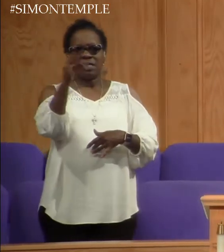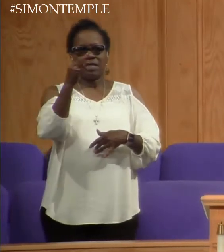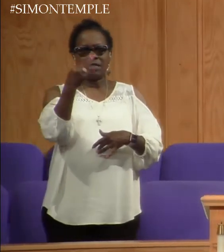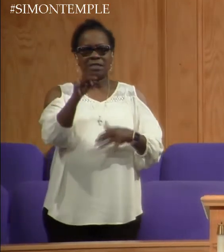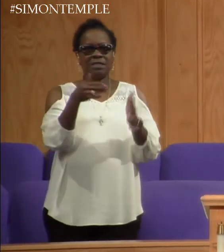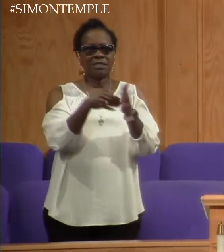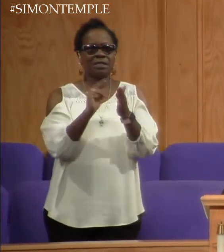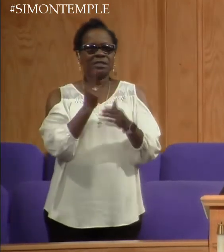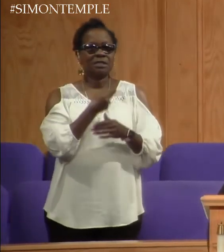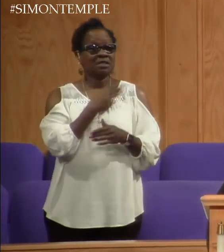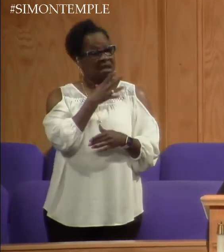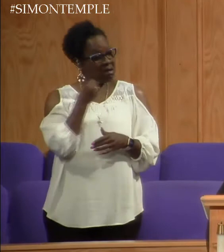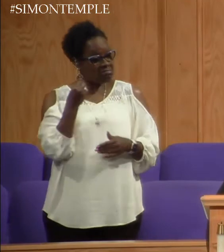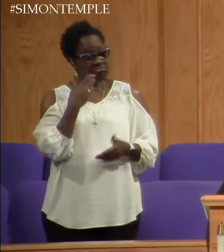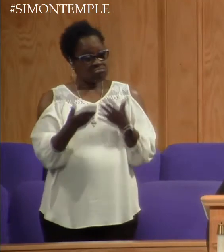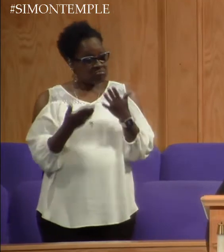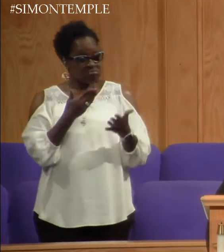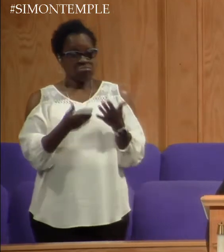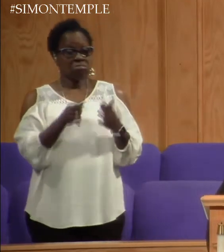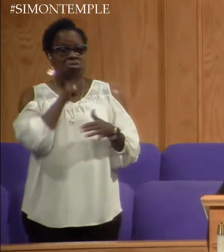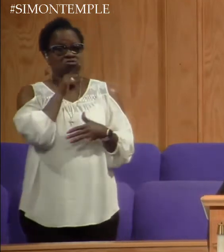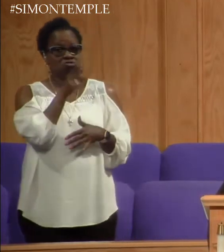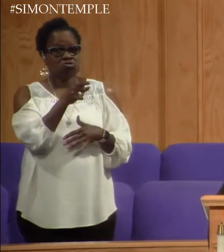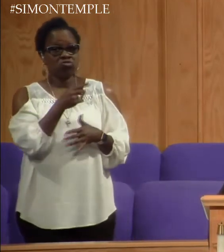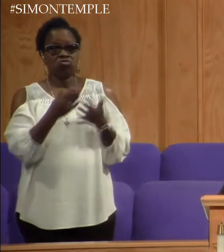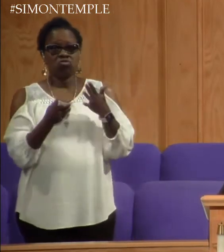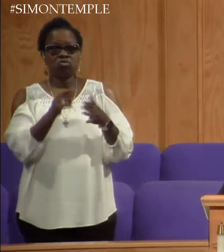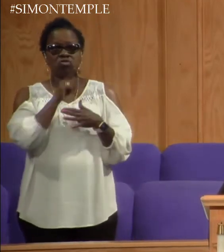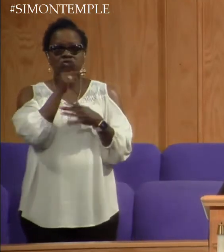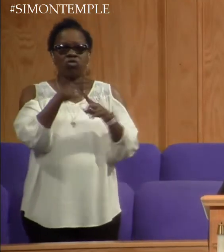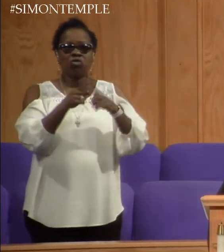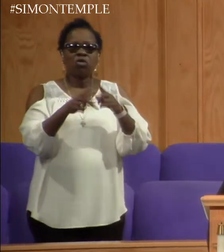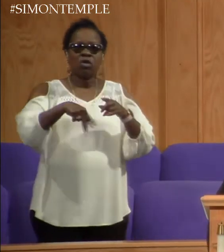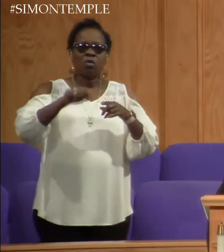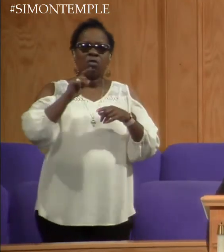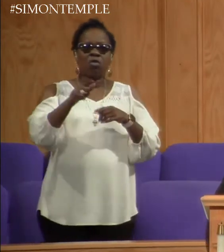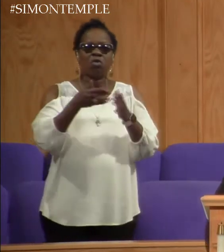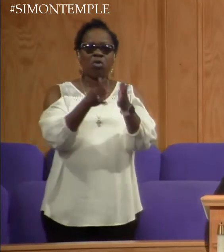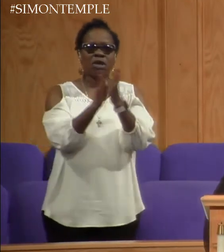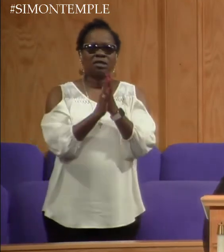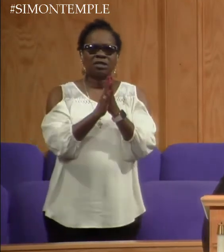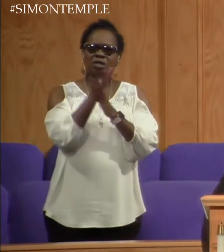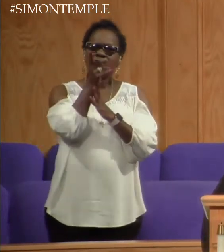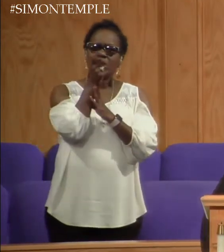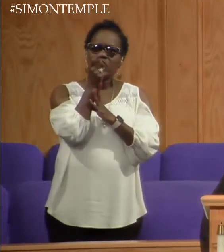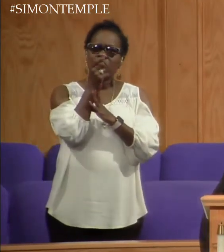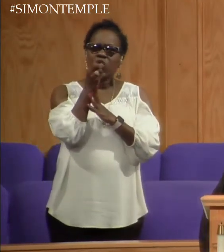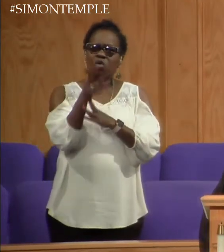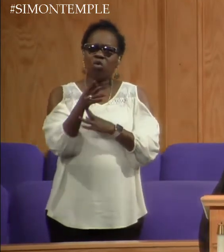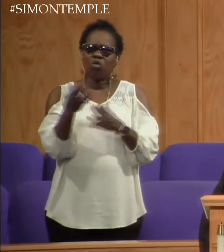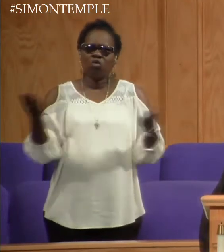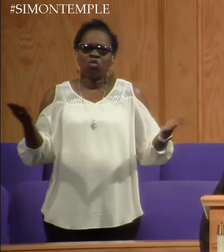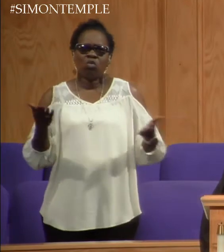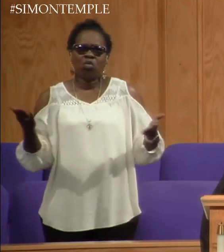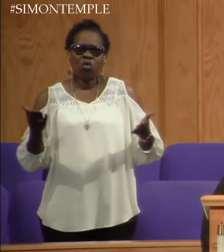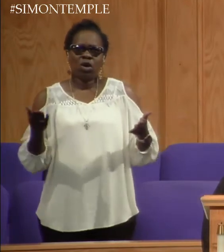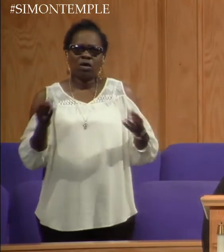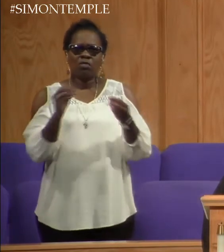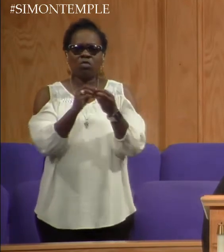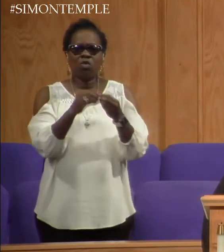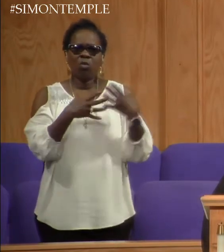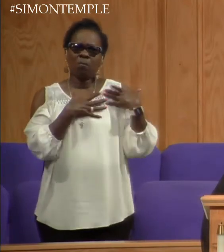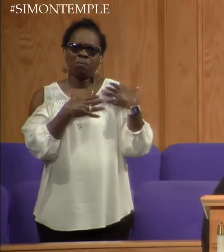it may be very well. It may be well so. But Paul is asking here, who or what is more powerful than